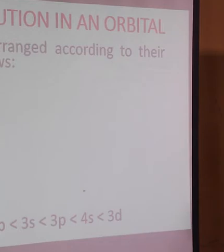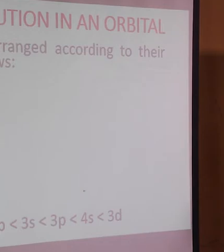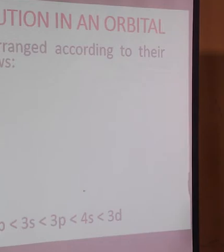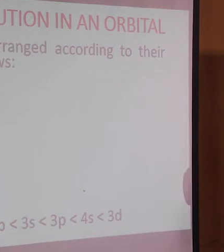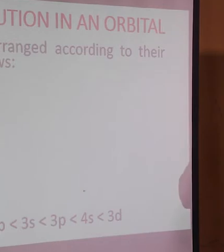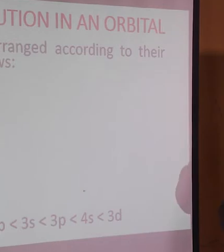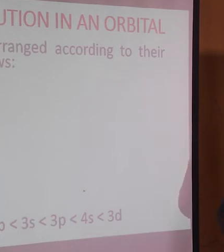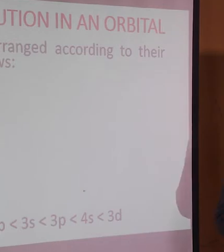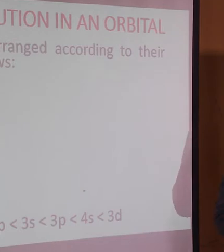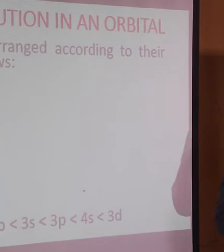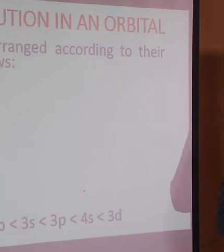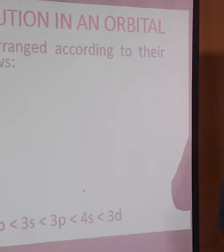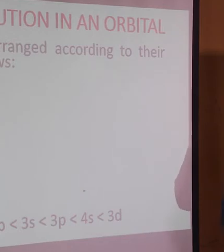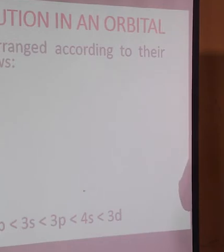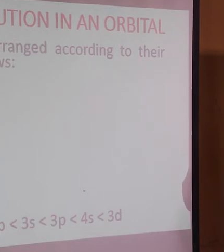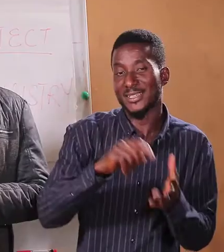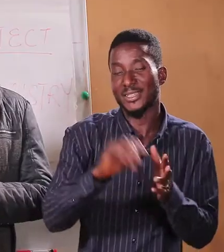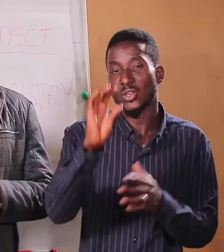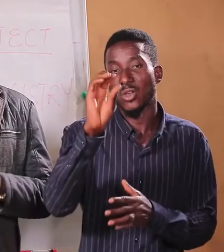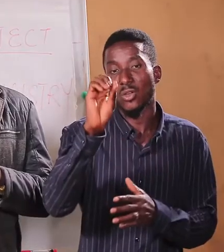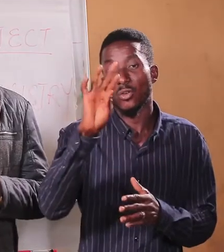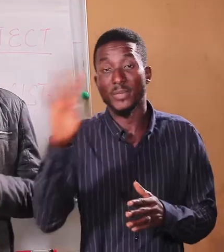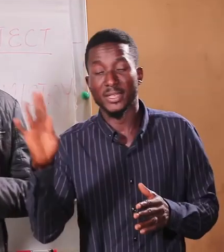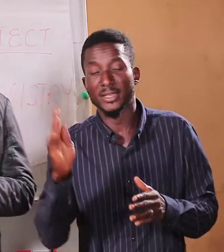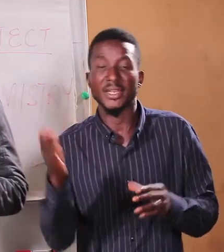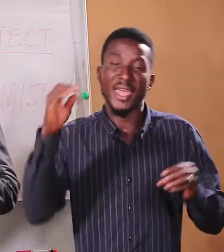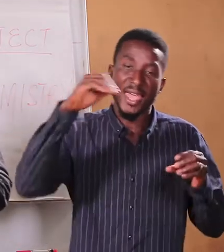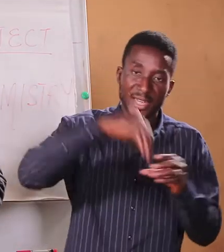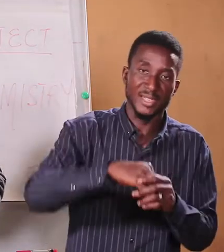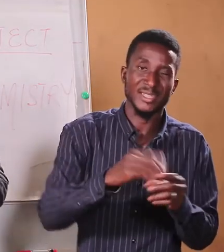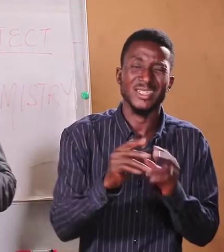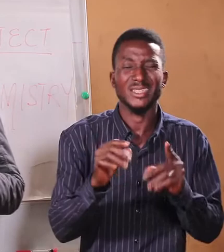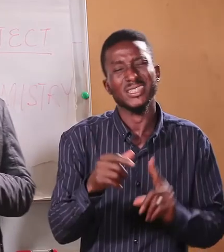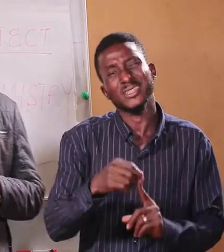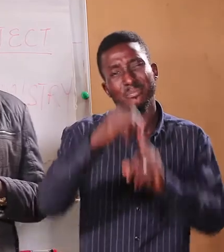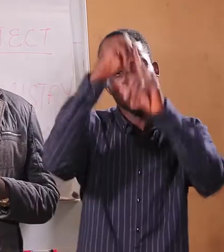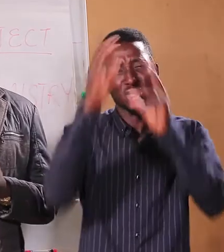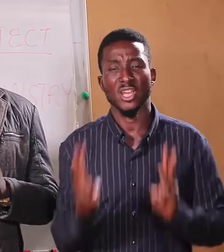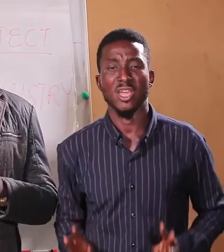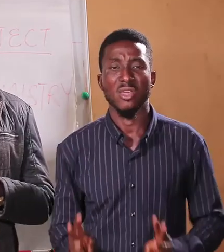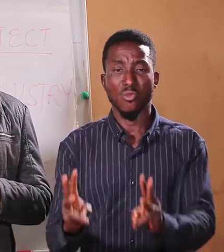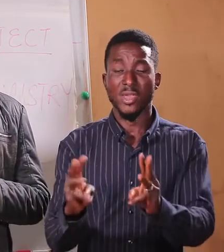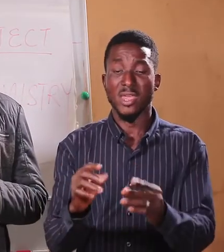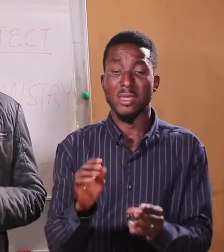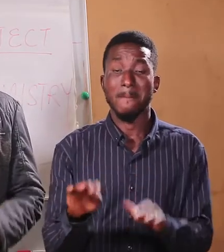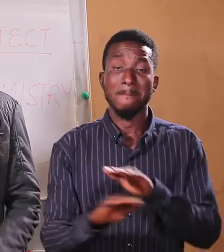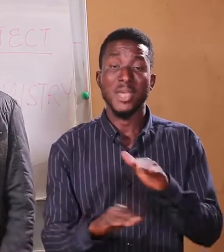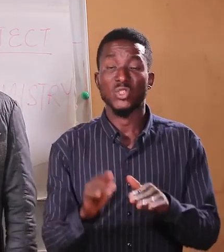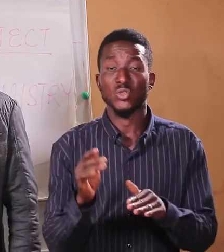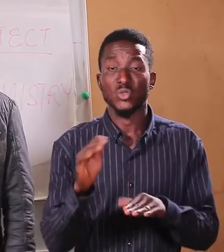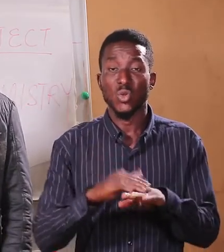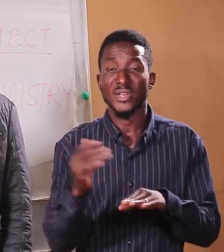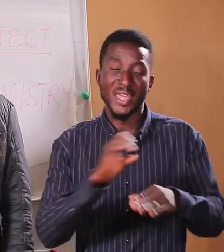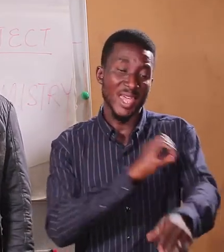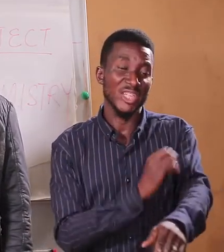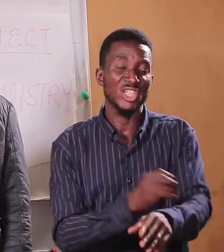electrons want to enter these orbitals, they enter in a special way based on their energy level.